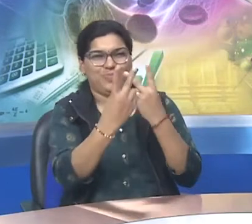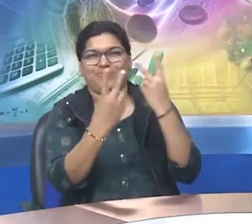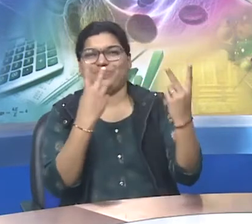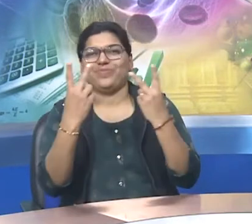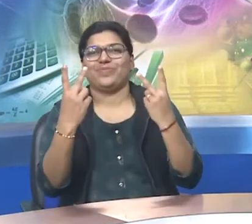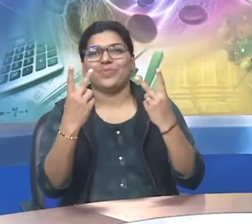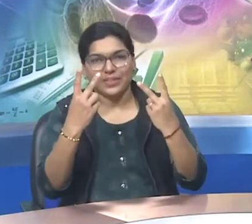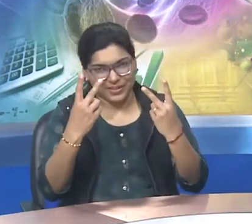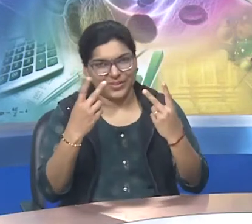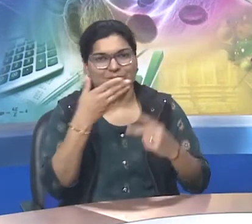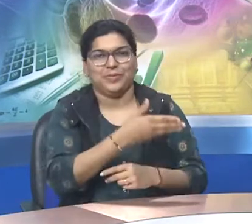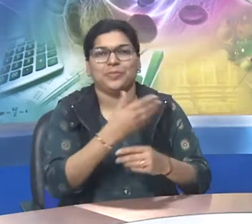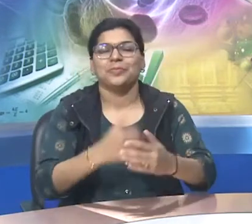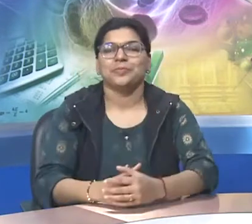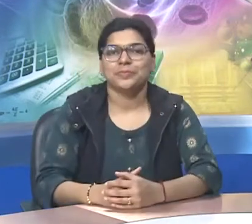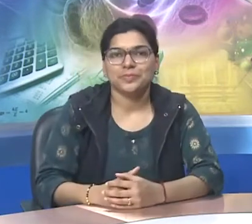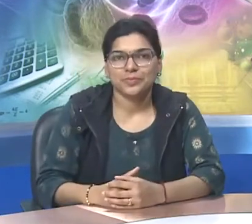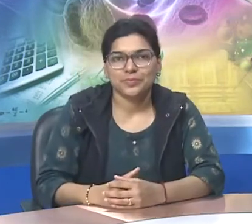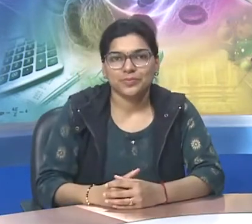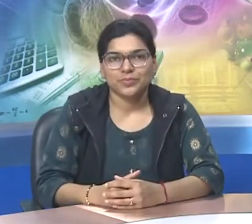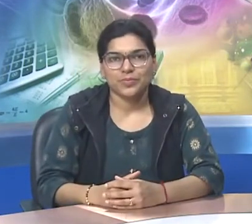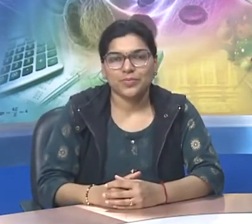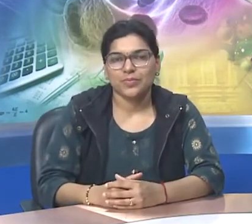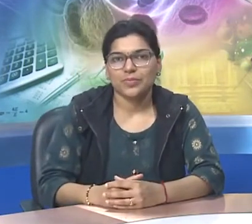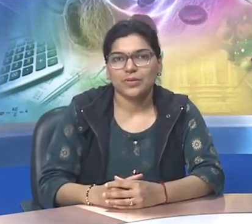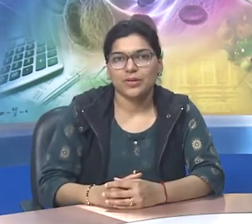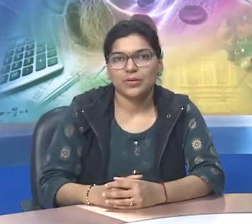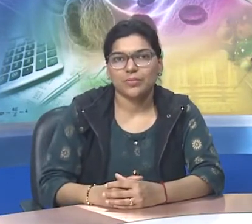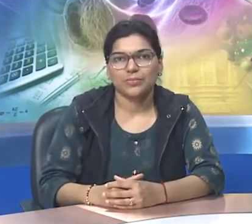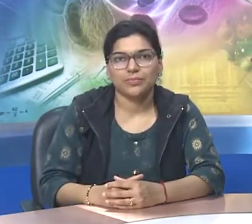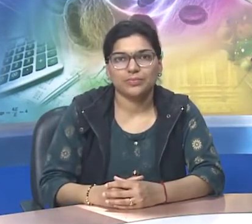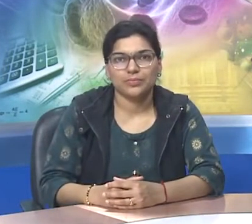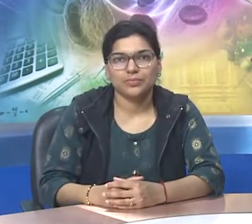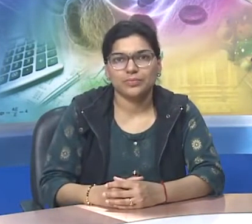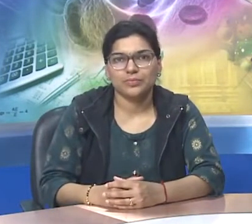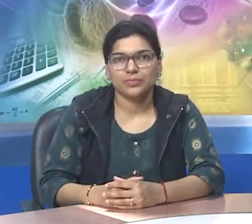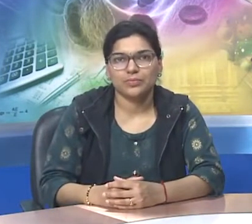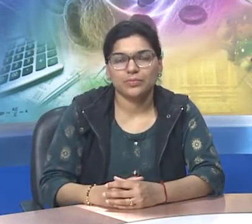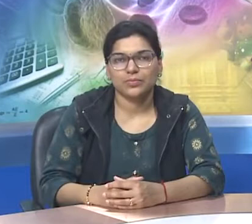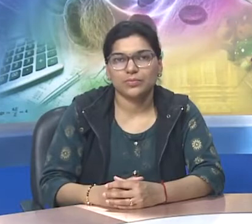So it is just like an empty house now.